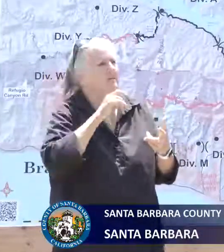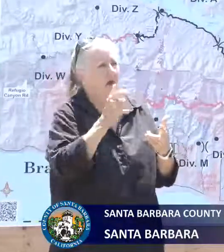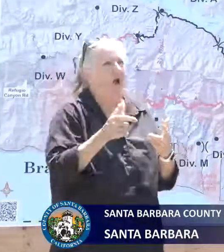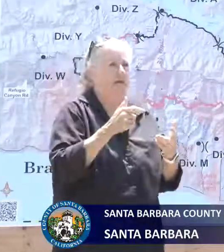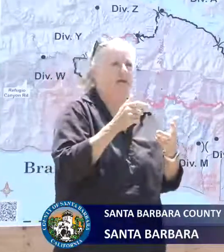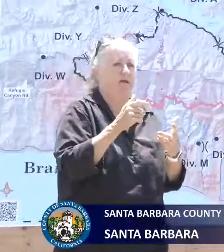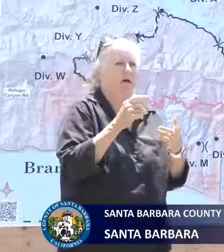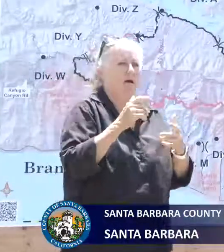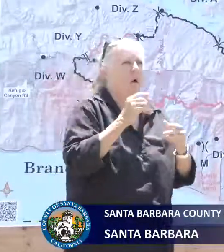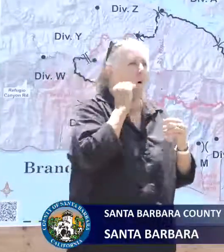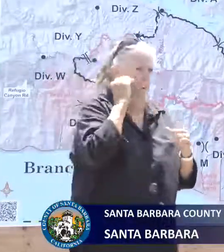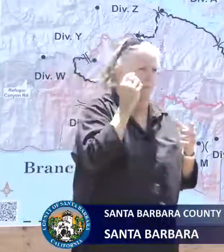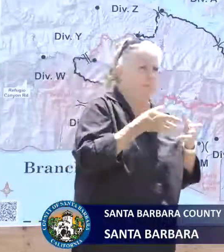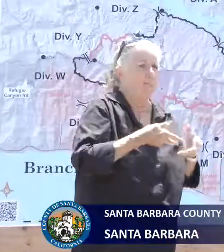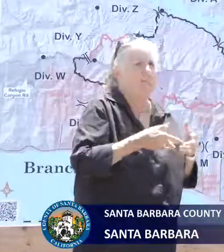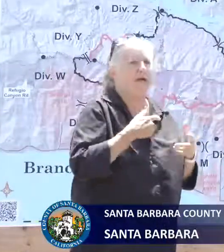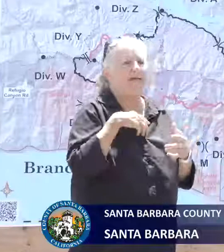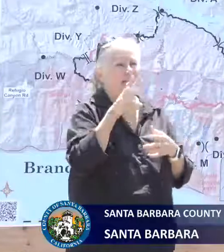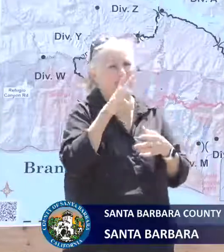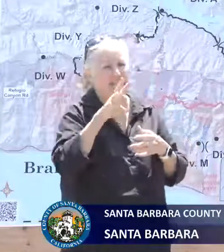also 6 outbuildings destroyed.